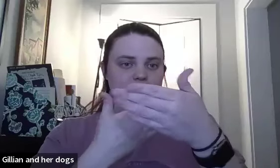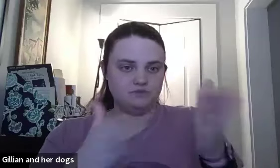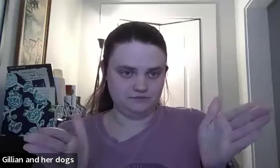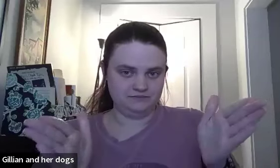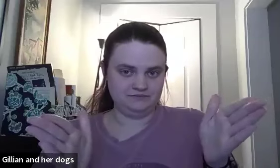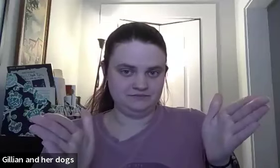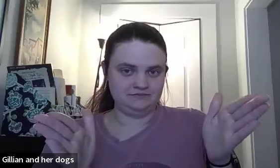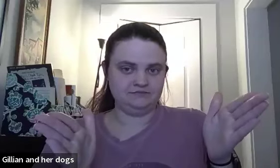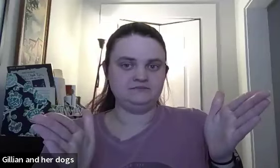Classroom.